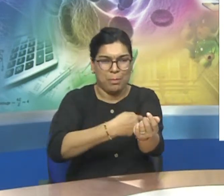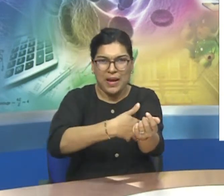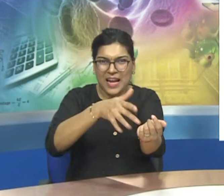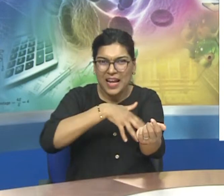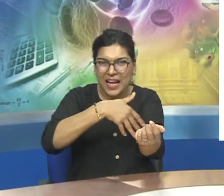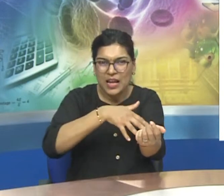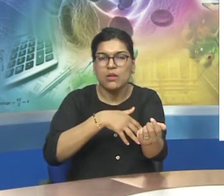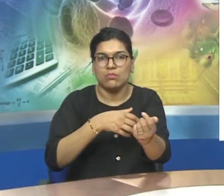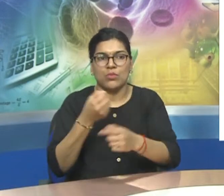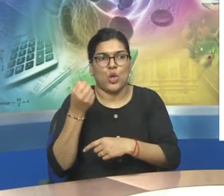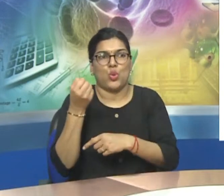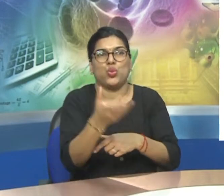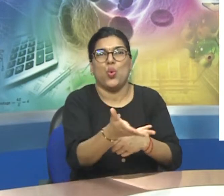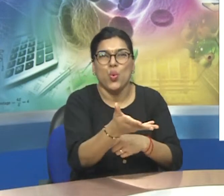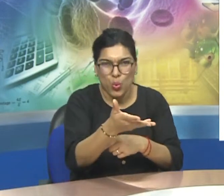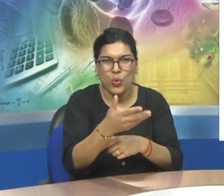the hospital.